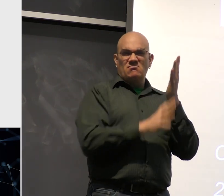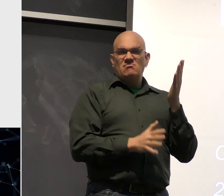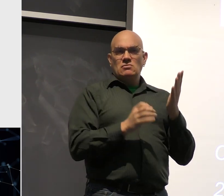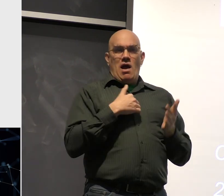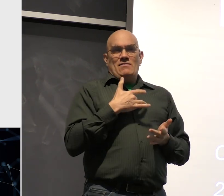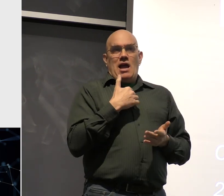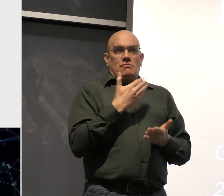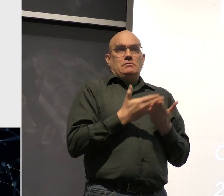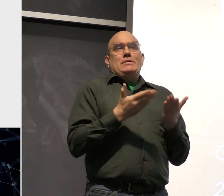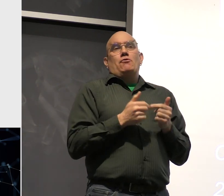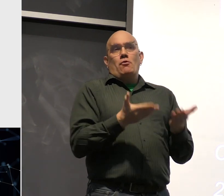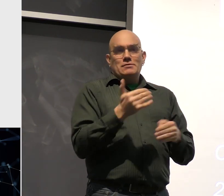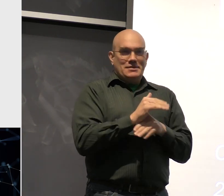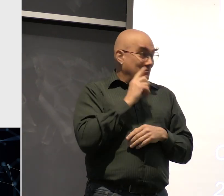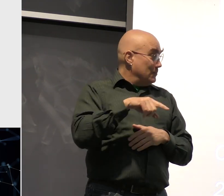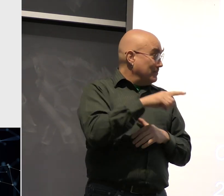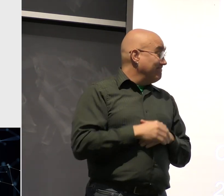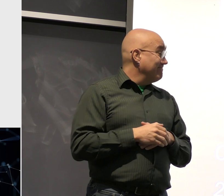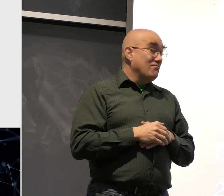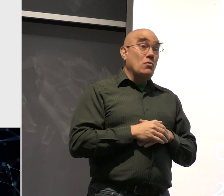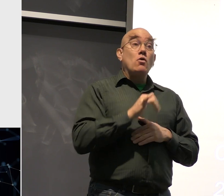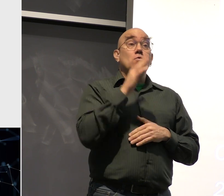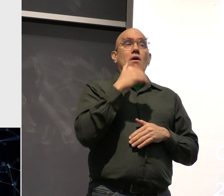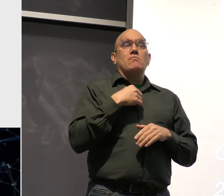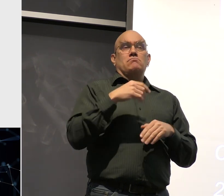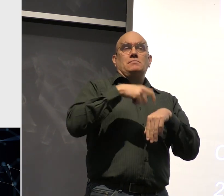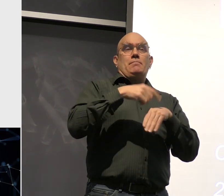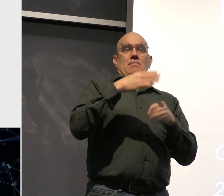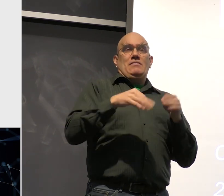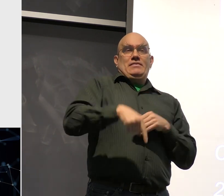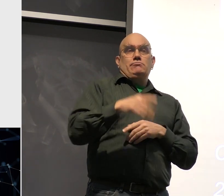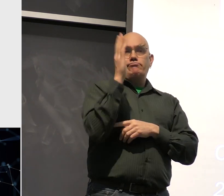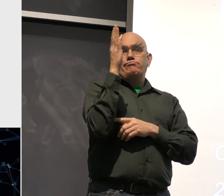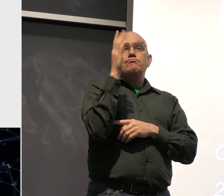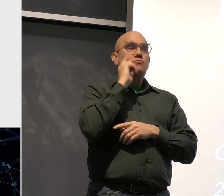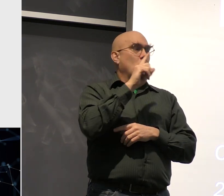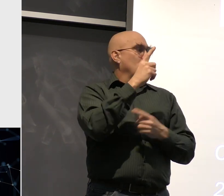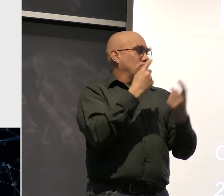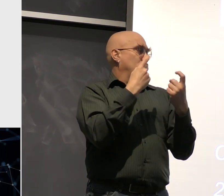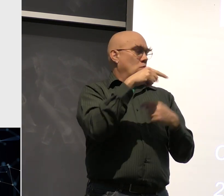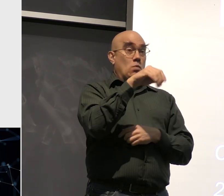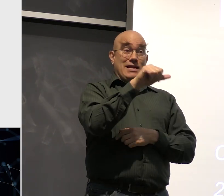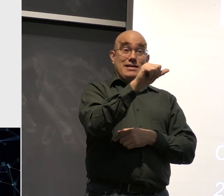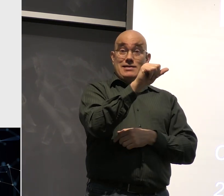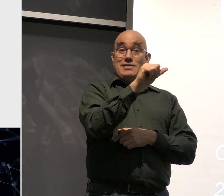how it develops. And I feel like I have some things to offer to you this evening. We'll also have time at the end of my presentation for